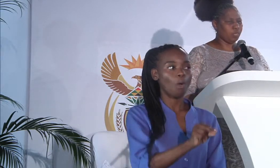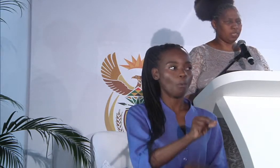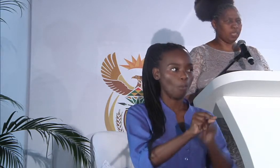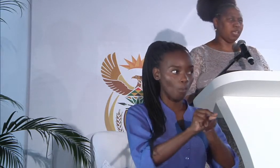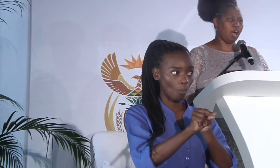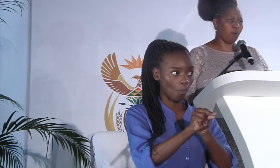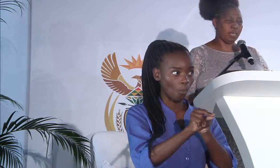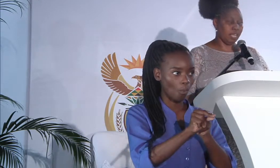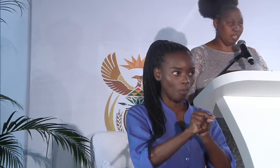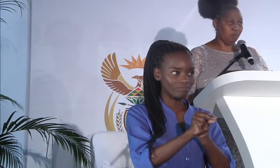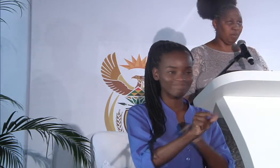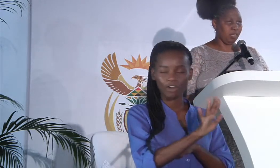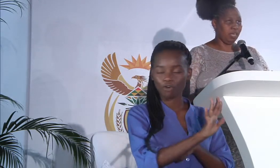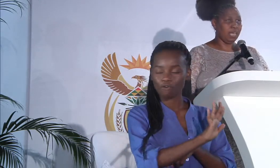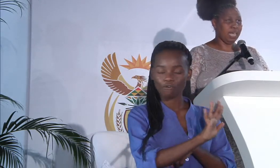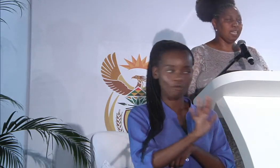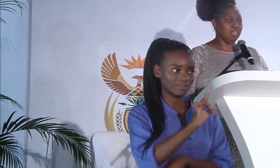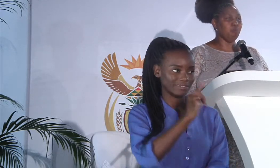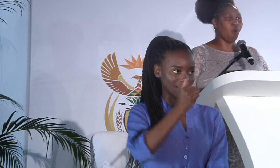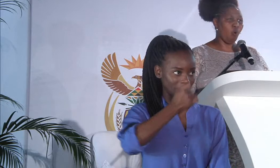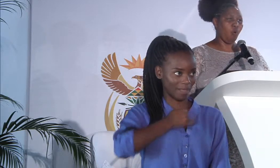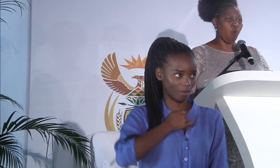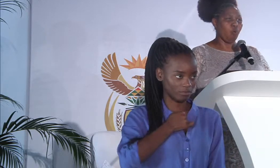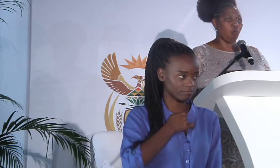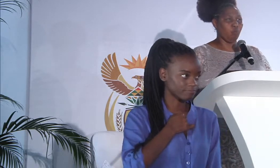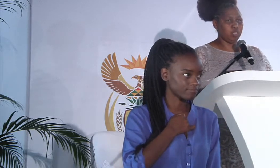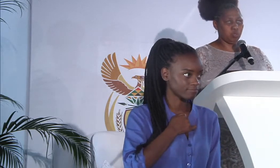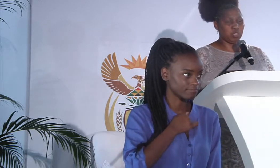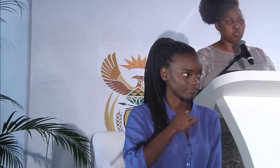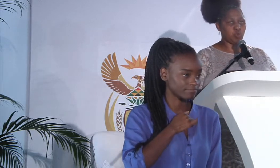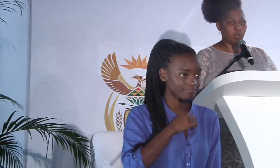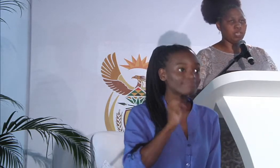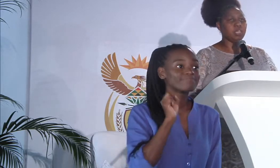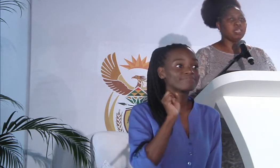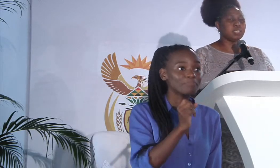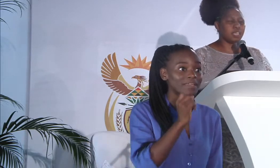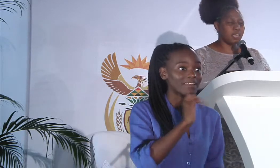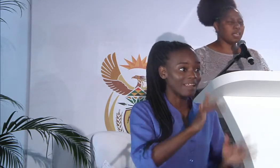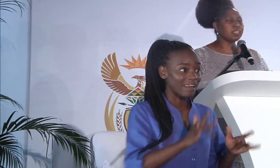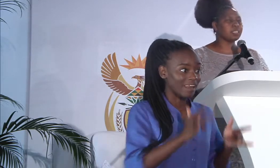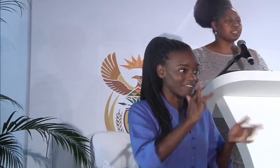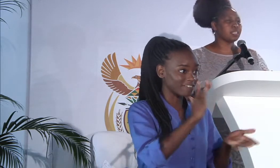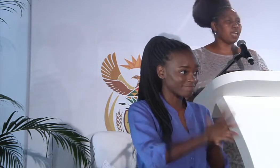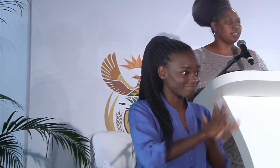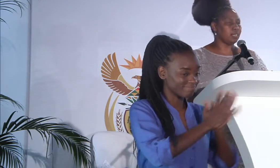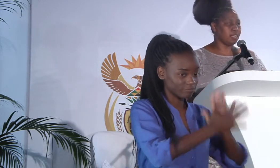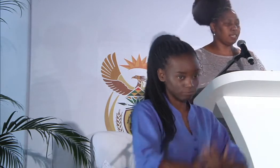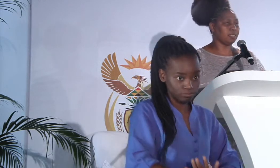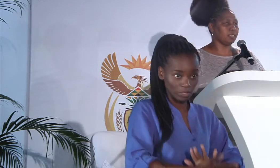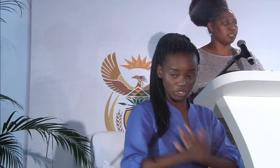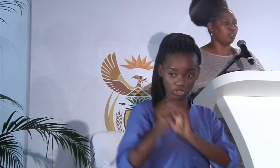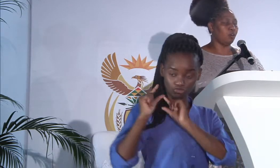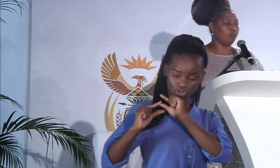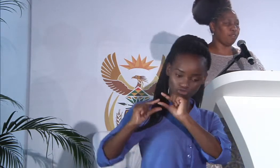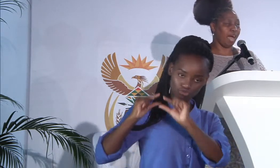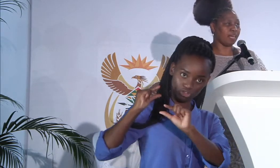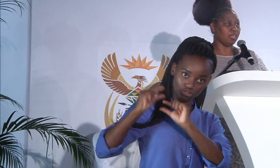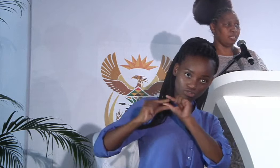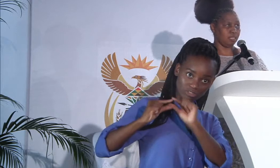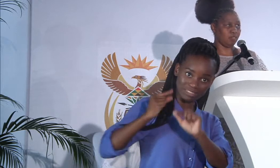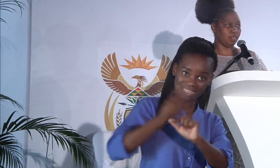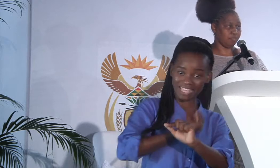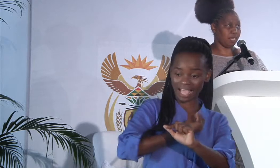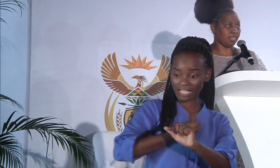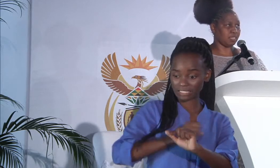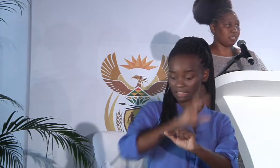not in our name anymore will you destroy generations and generations of young